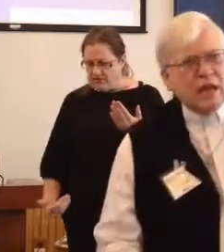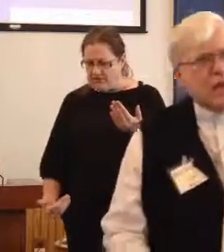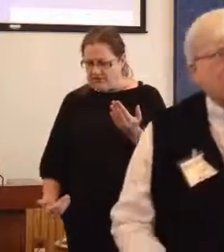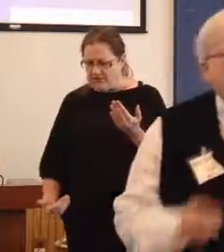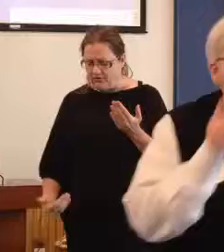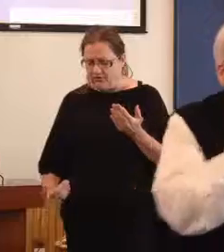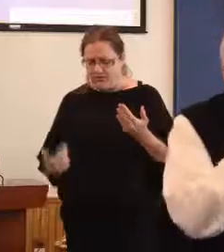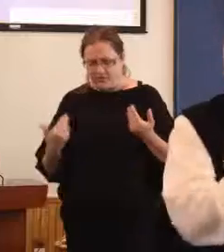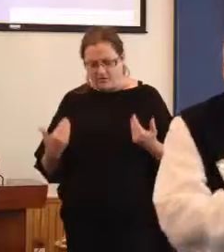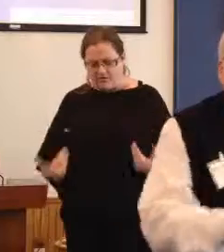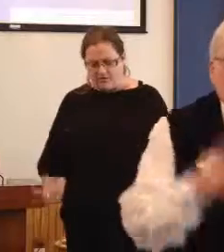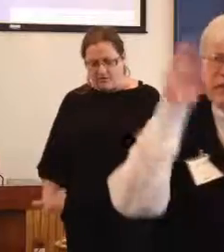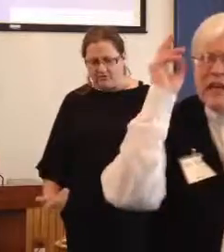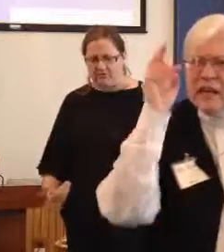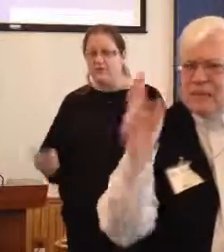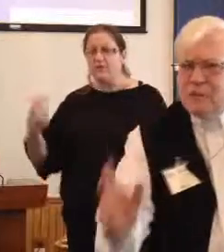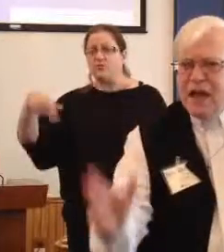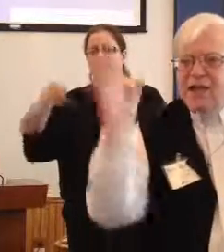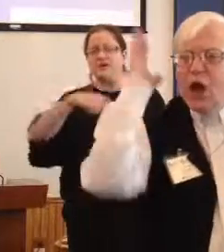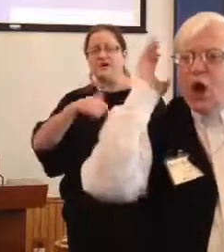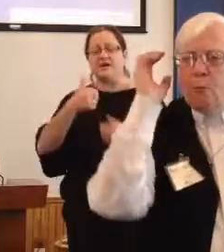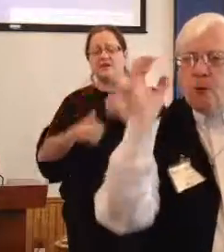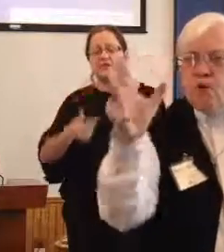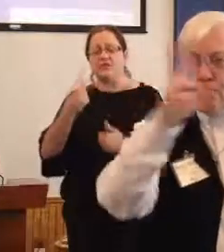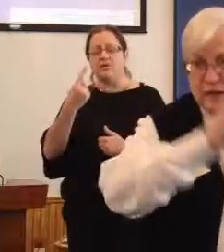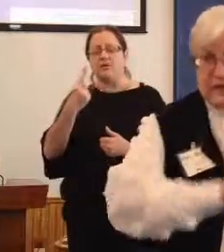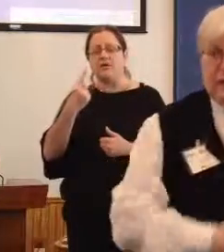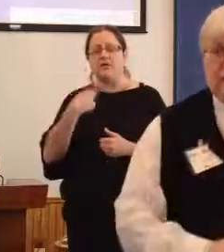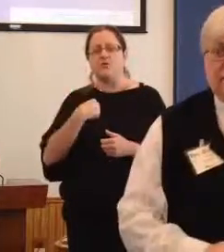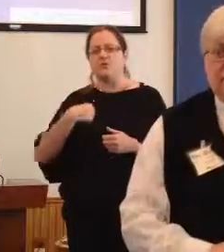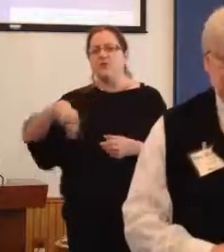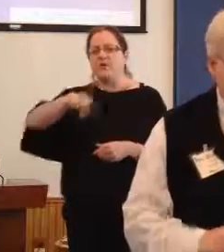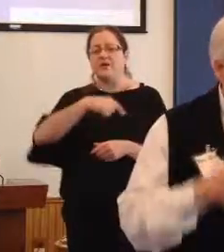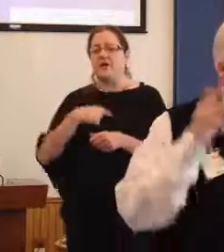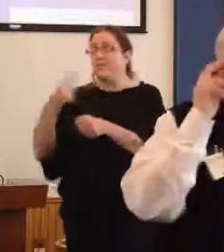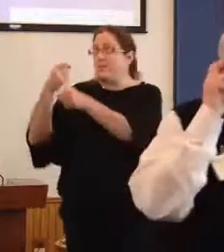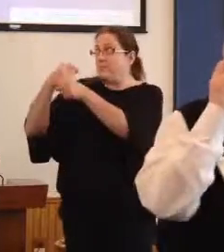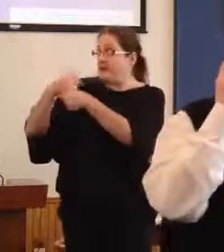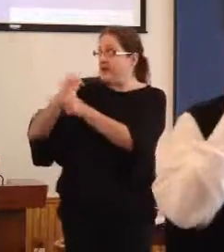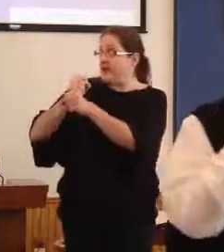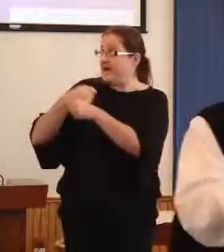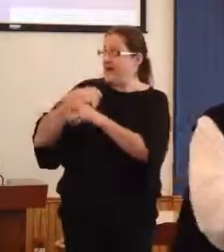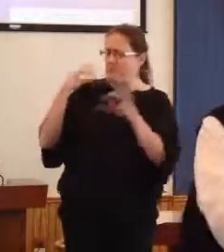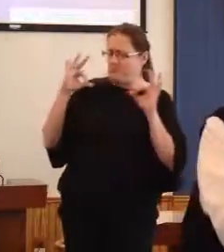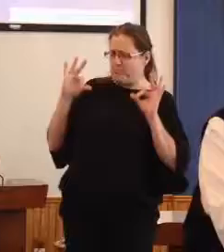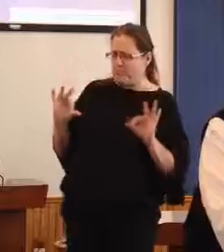that we, every one of us, is made perfectly